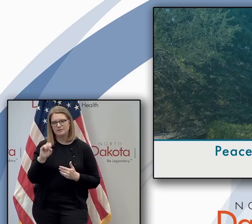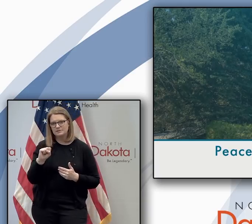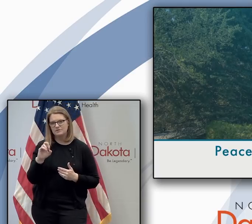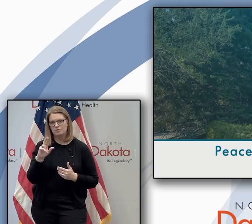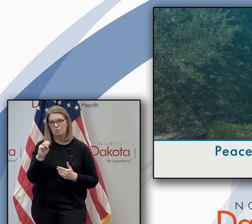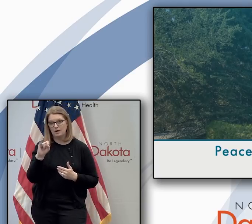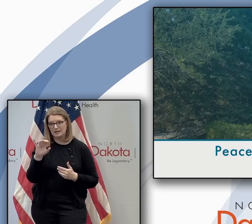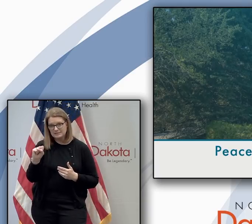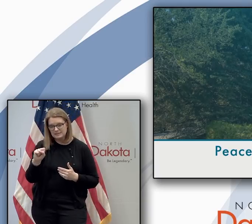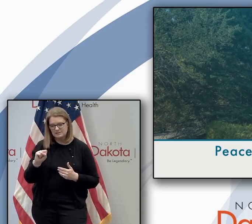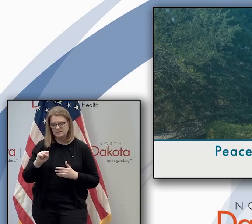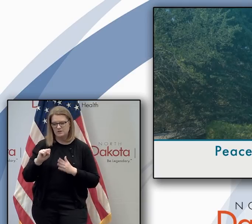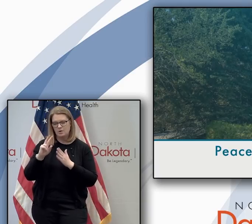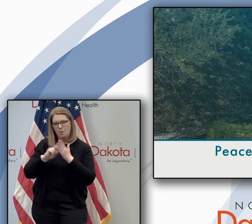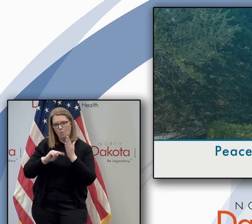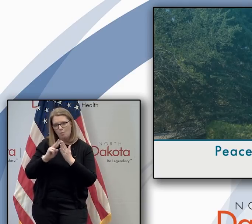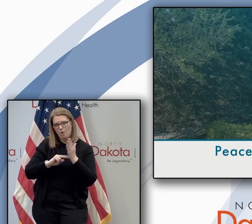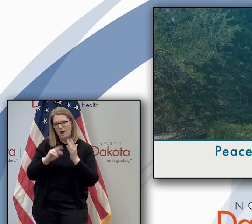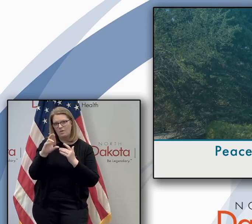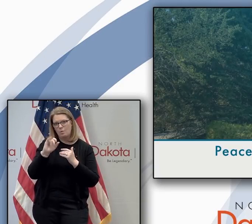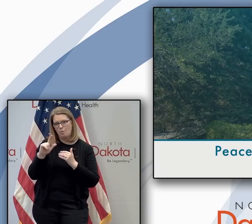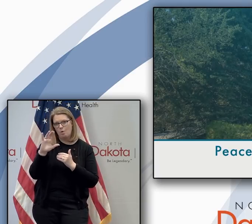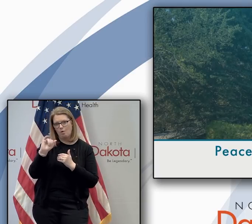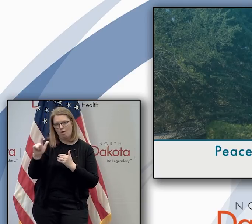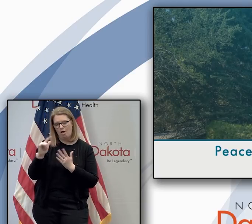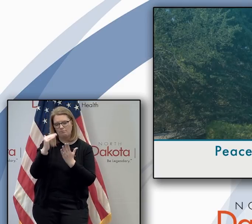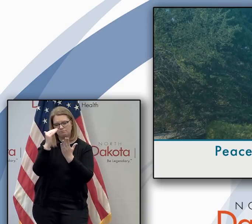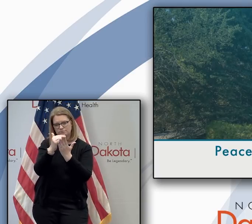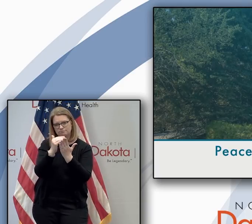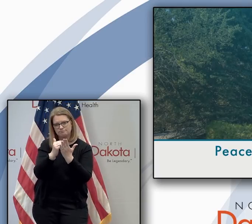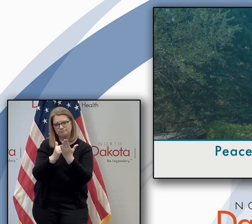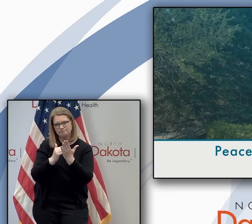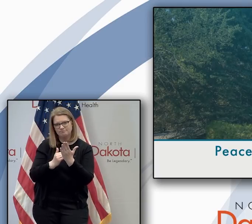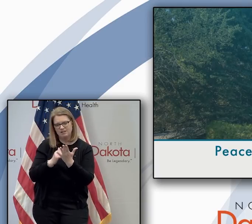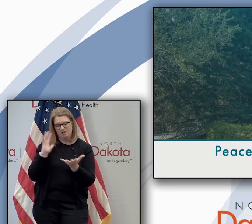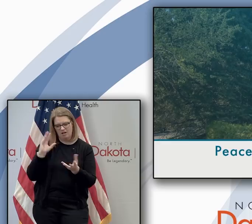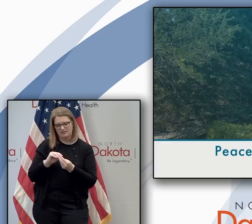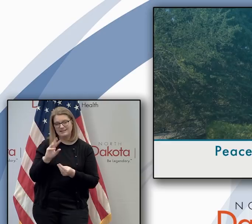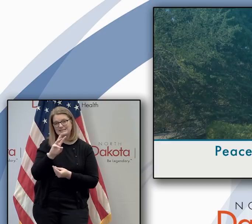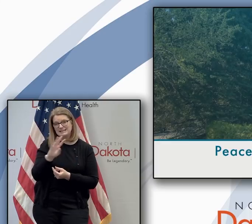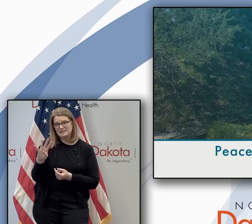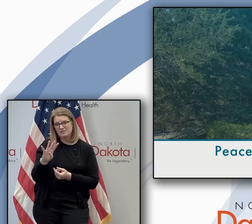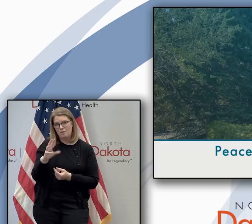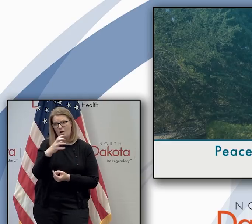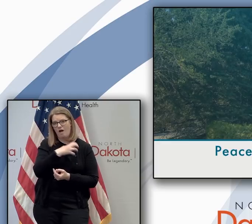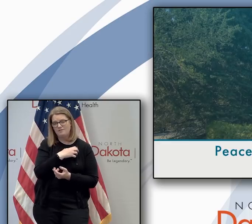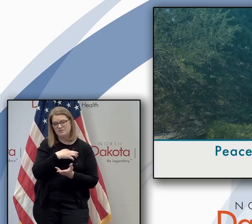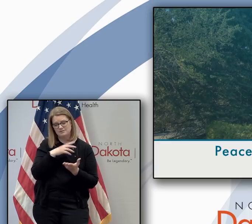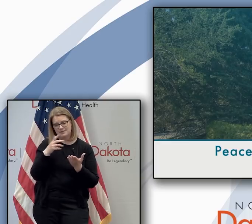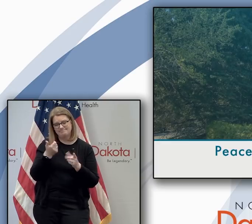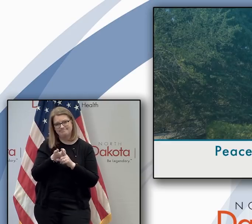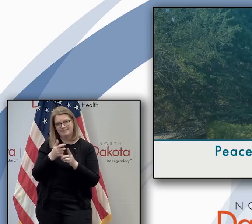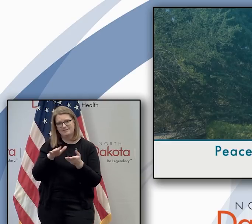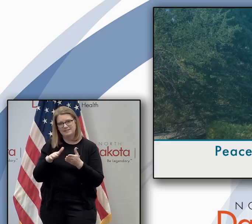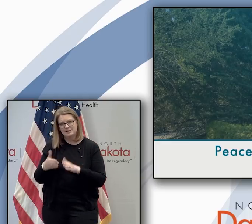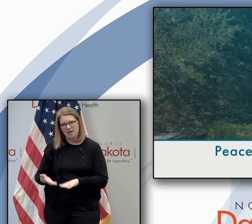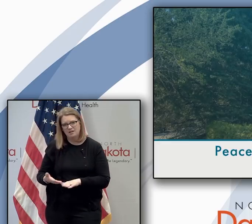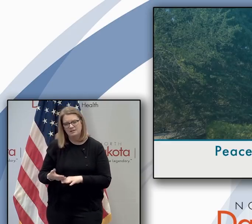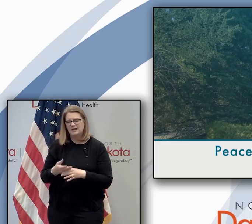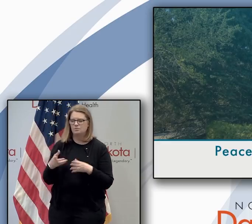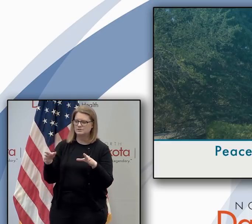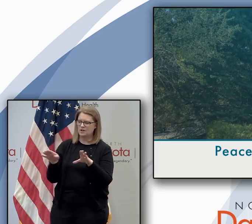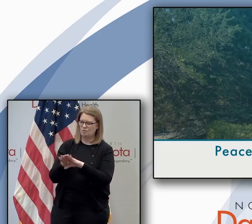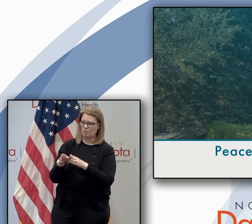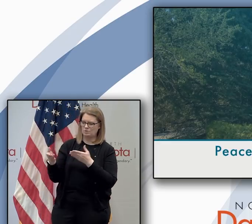care chaplaincy read the roll call of all North Dakota's 64 fallen officers in a closed service at the